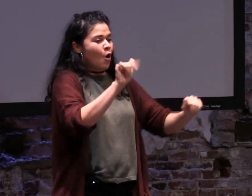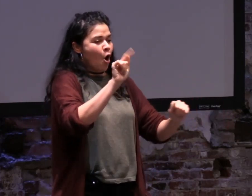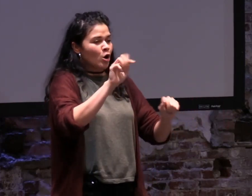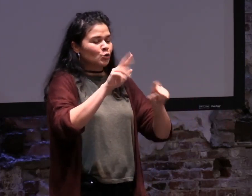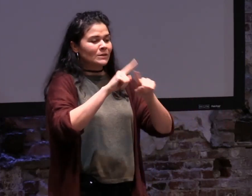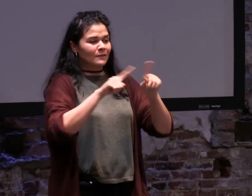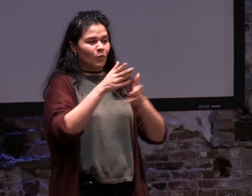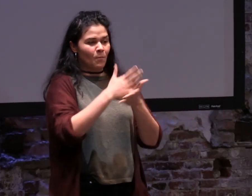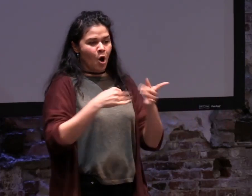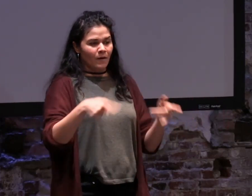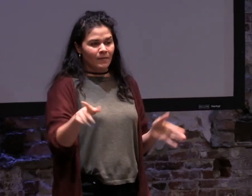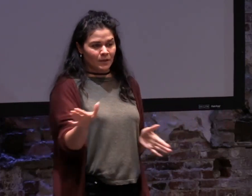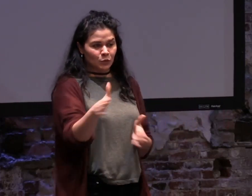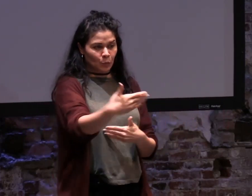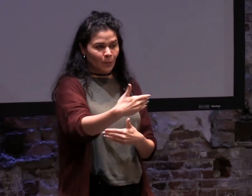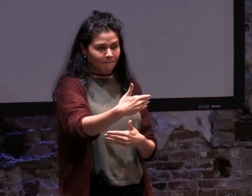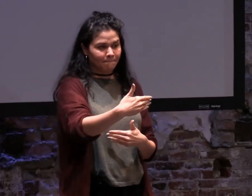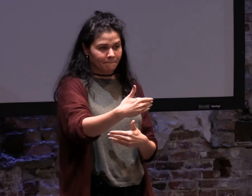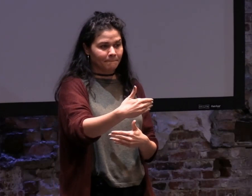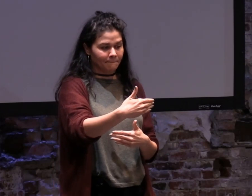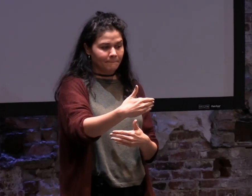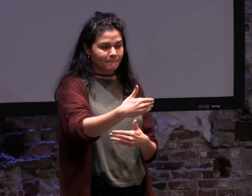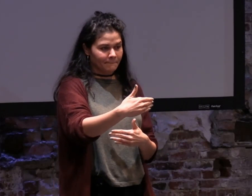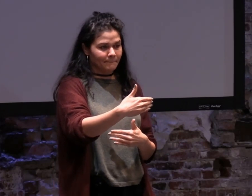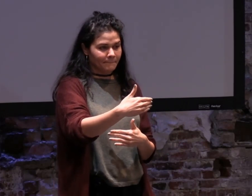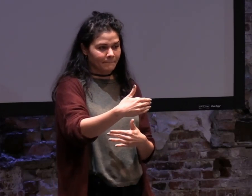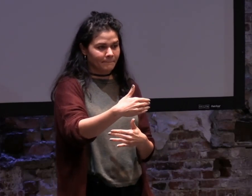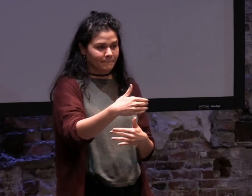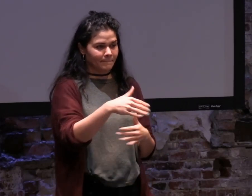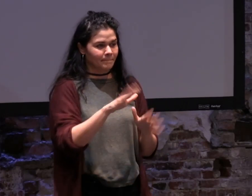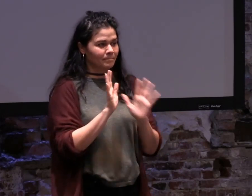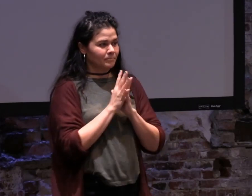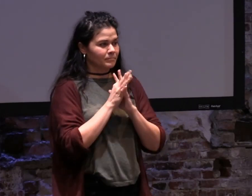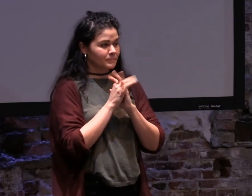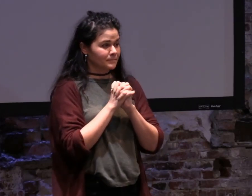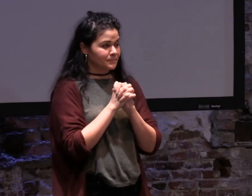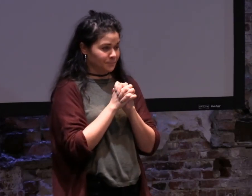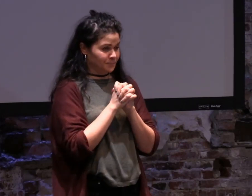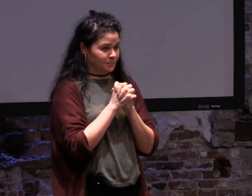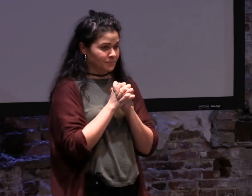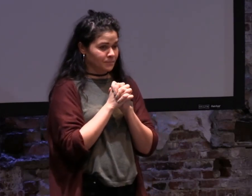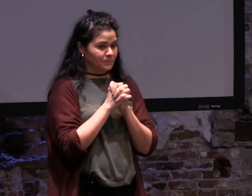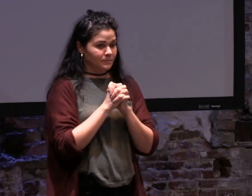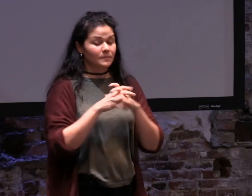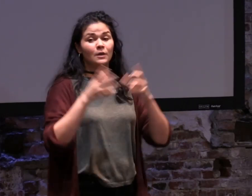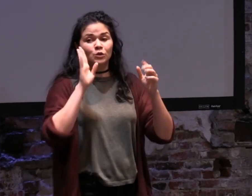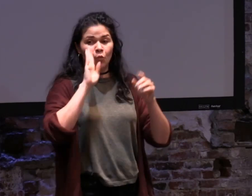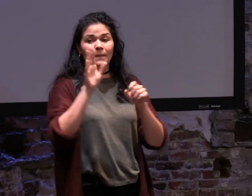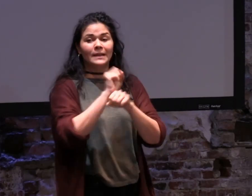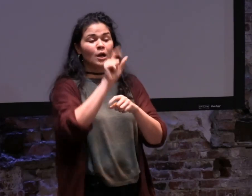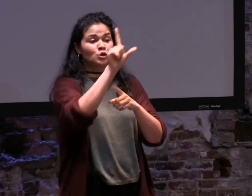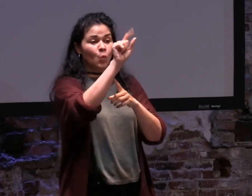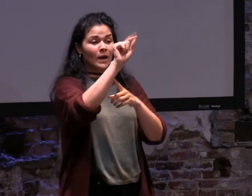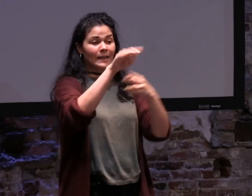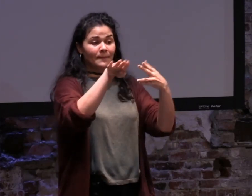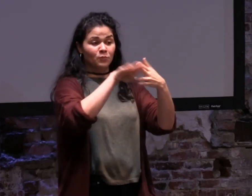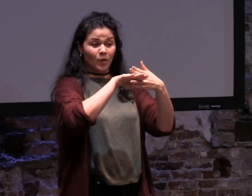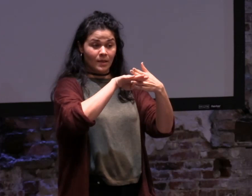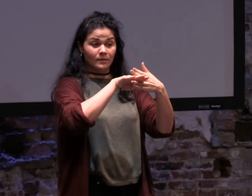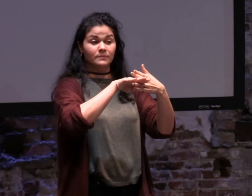we're going to keep moving. All the artifacts are right here. We're going to put them, we're going to move them aside for now. So you